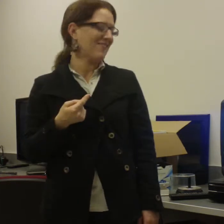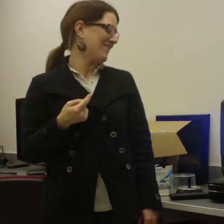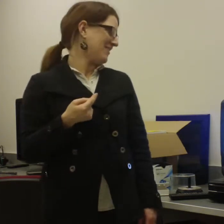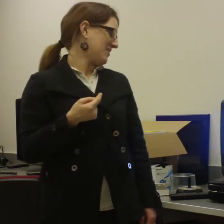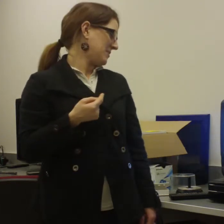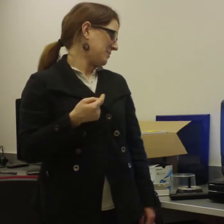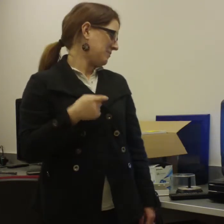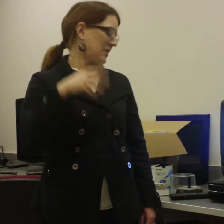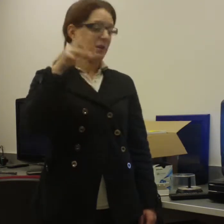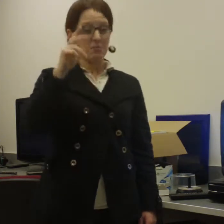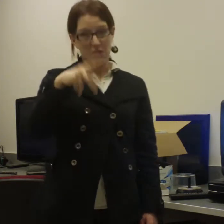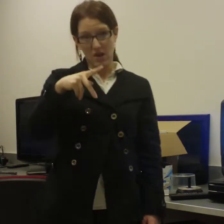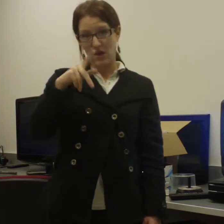P-L-A-T-E-L-E-T.